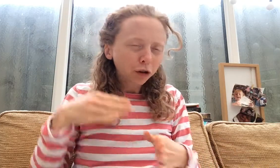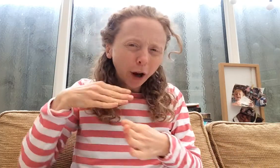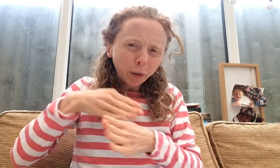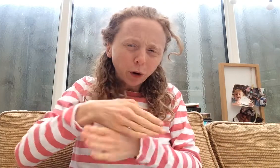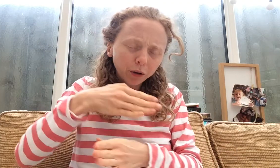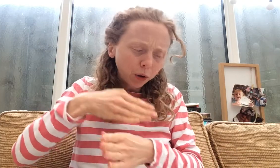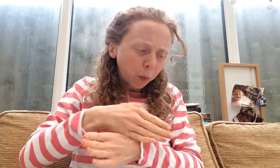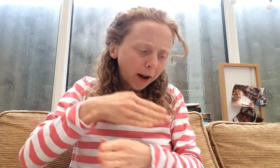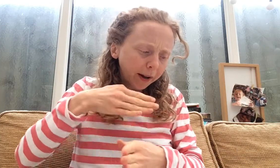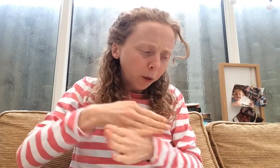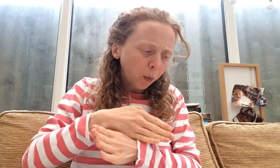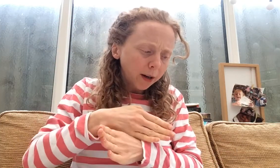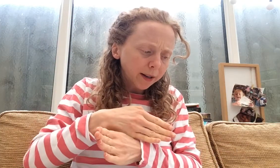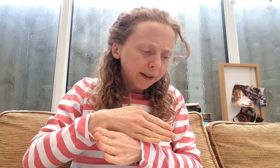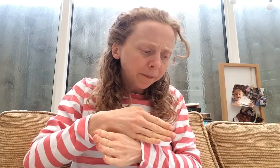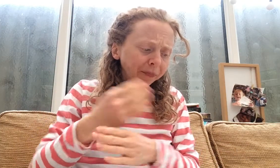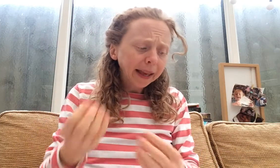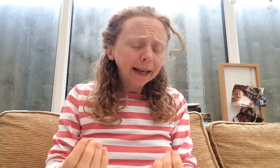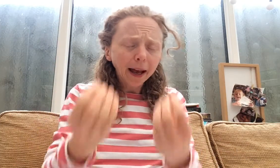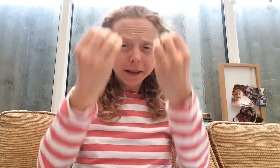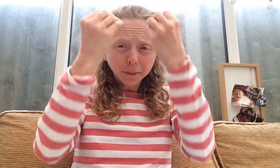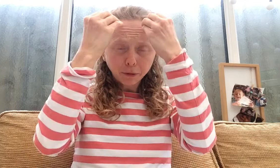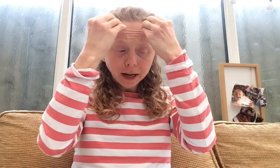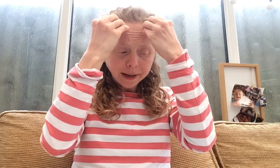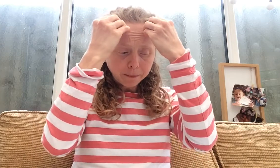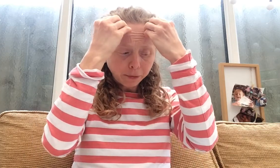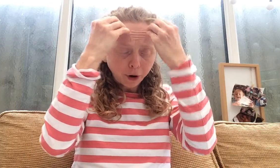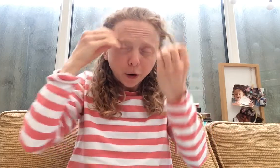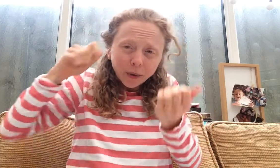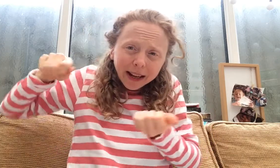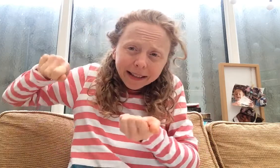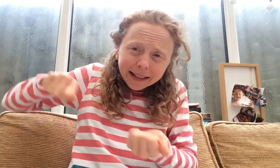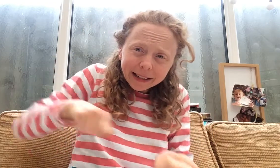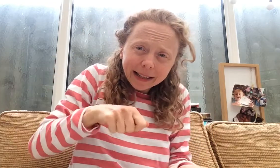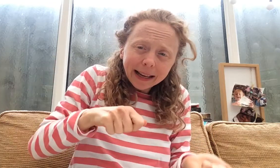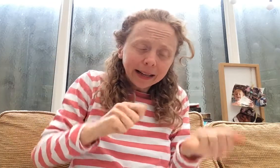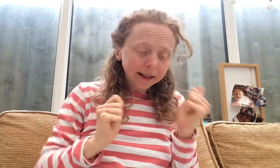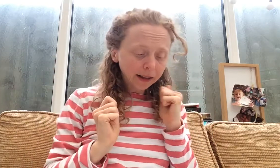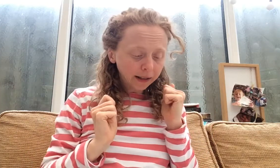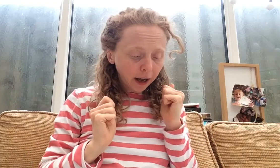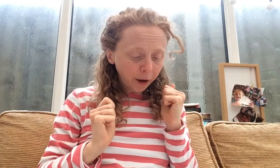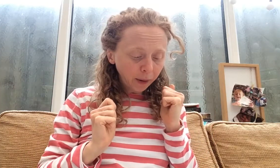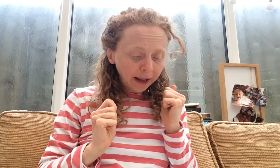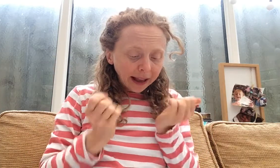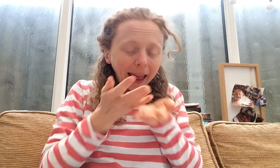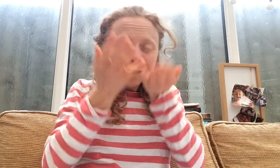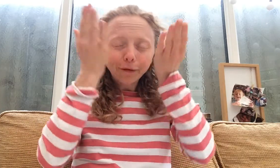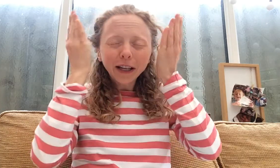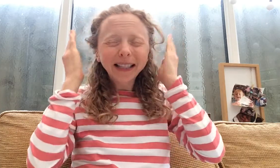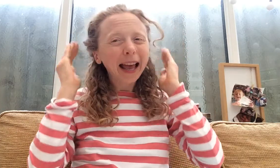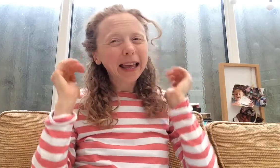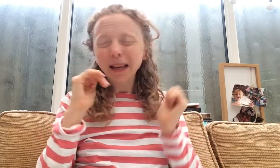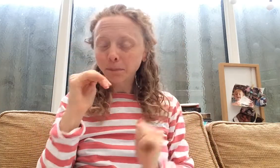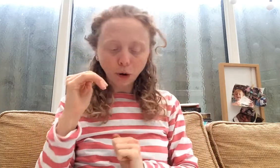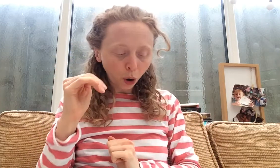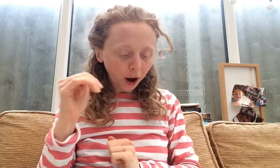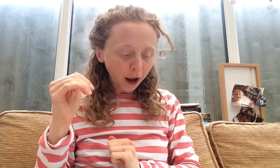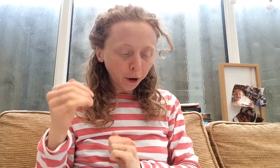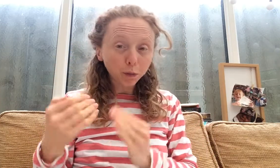Joe got to work at once. He learned to preen and prune, to dig and sow. Every day he brought home